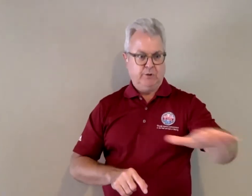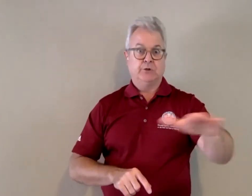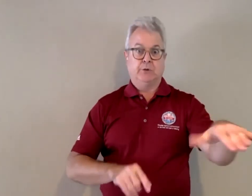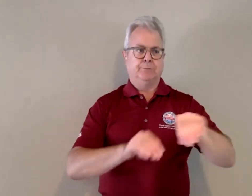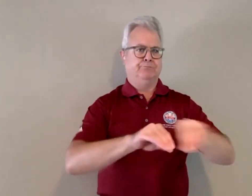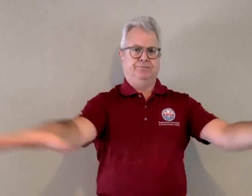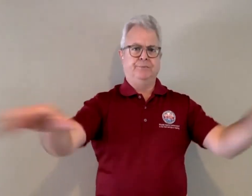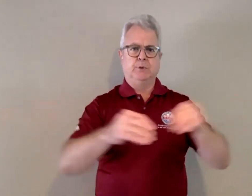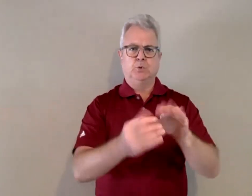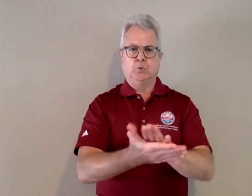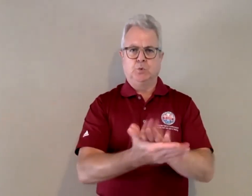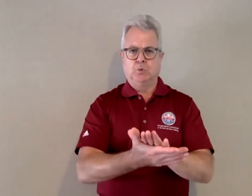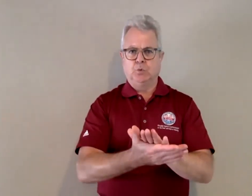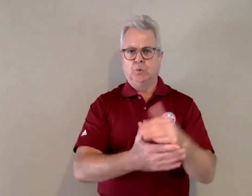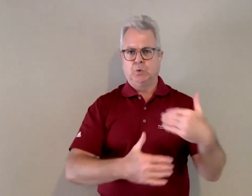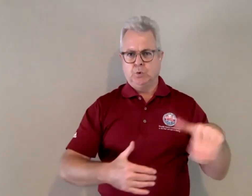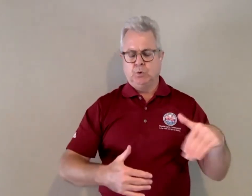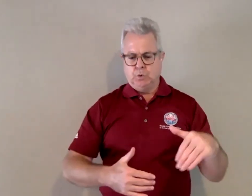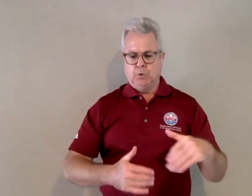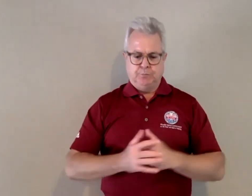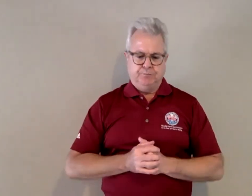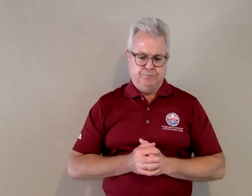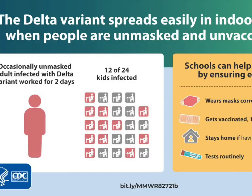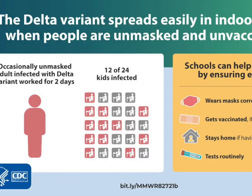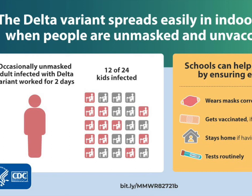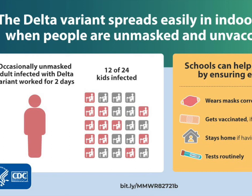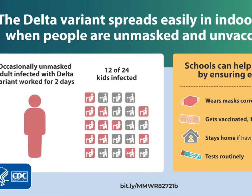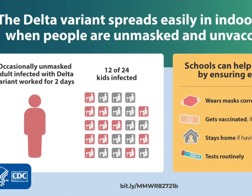because of unvaccinated children spreading the